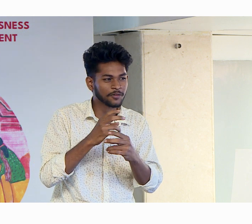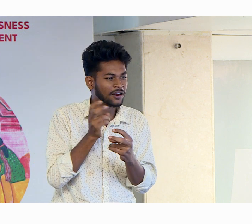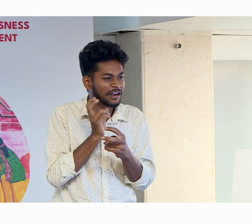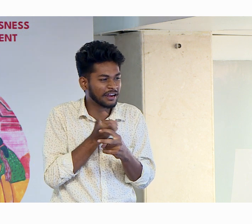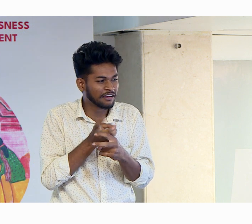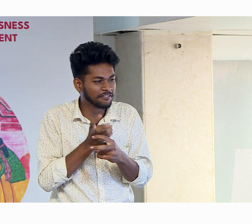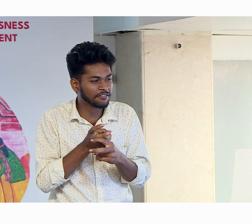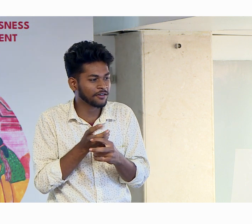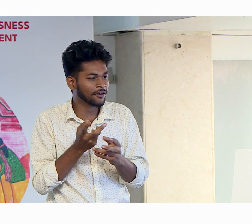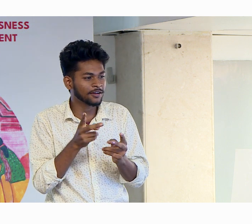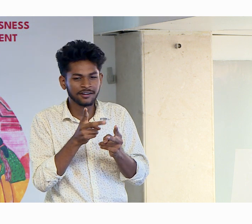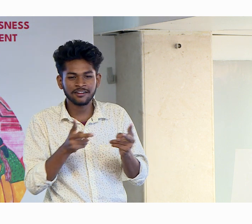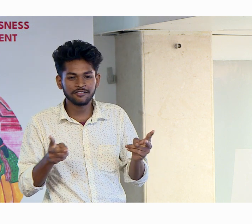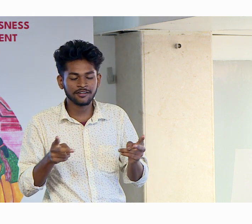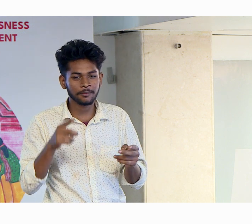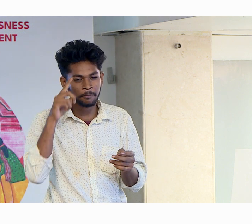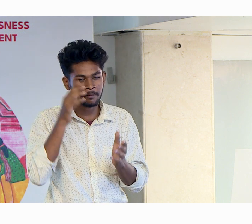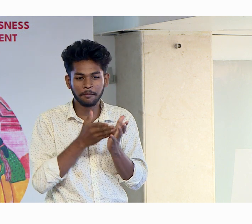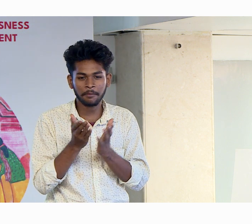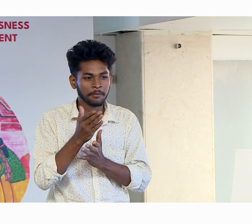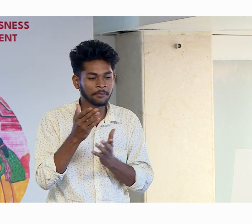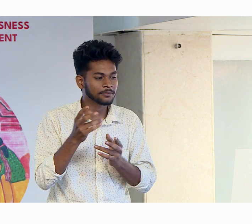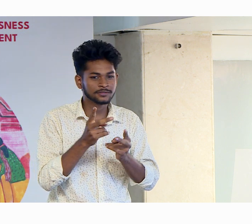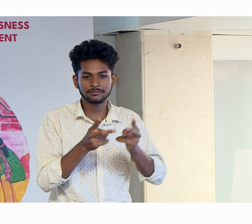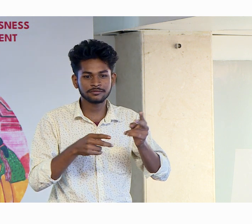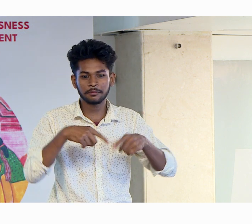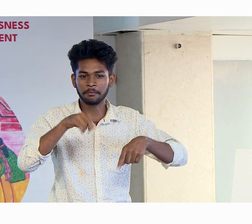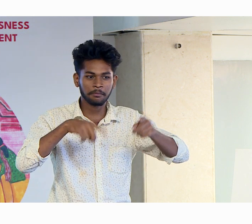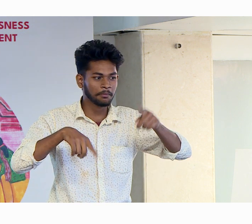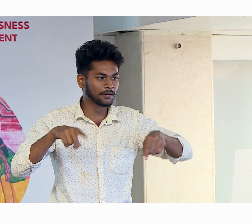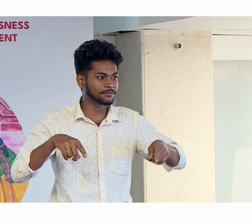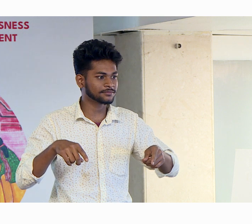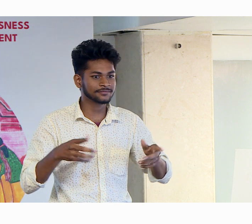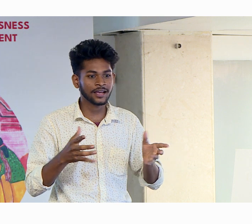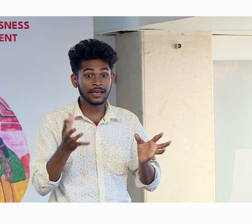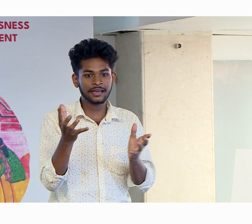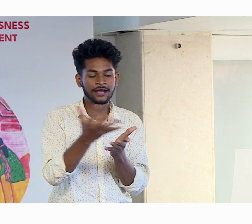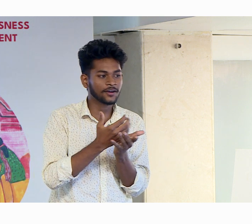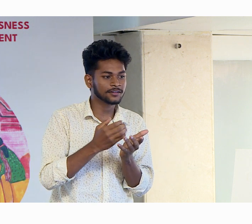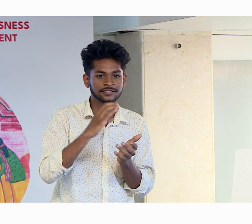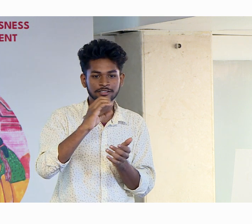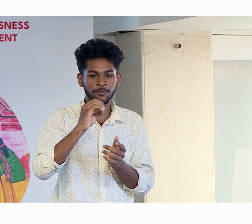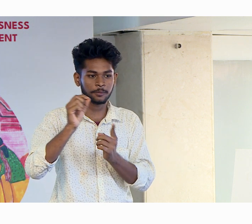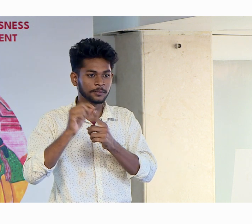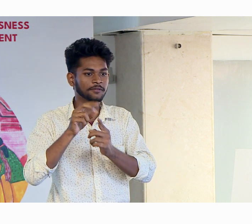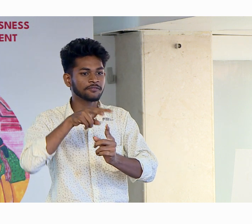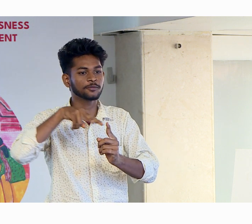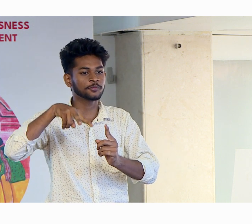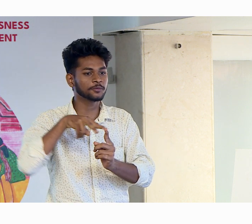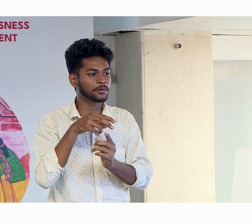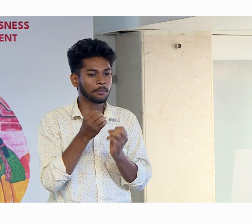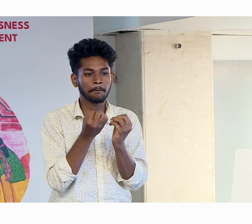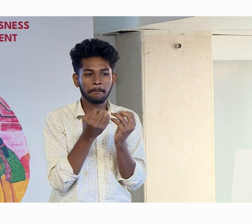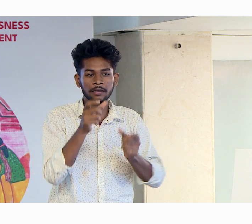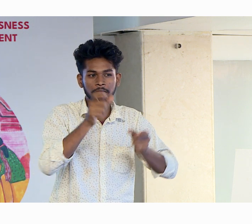that this might be due to mind lines, which are not just individual, but collective, and that means that everybody who's involved